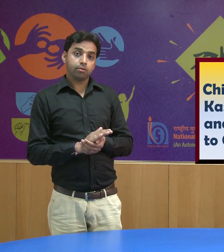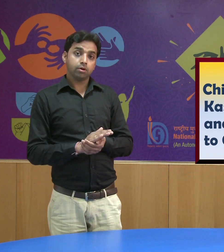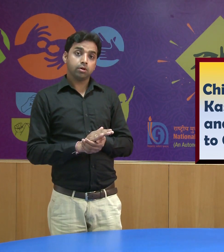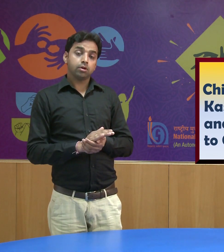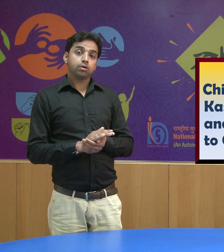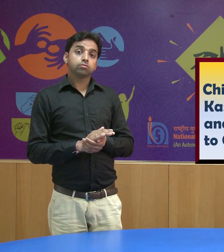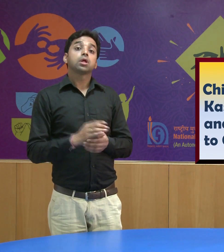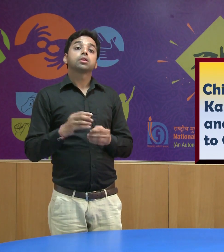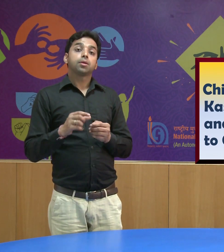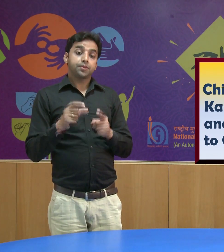Dharamrakshita